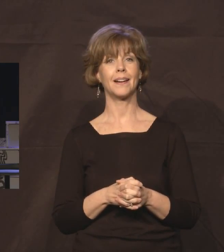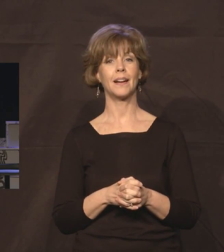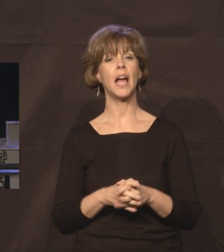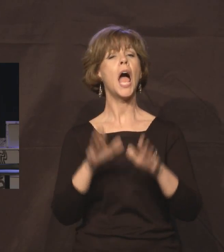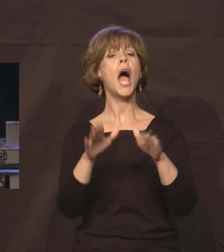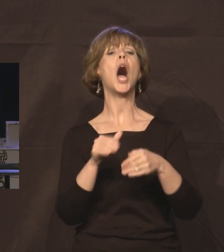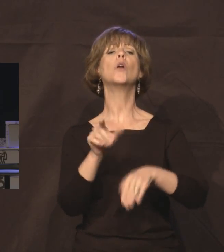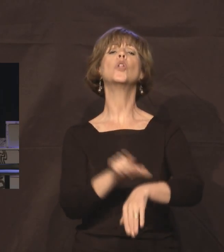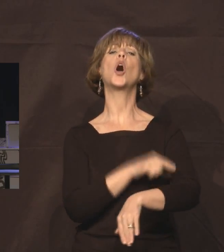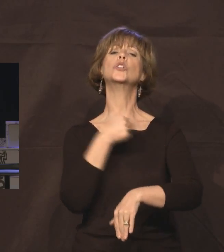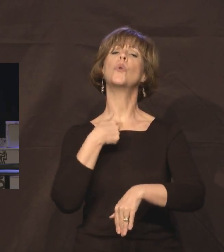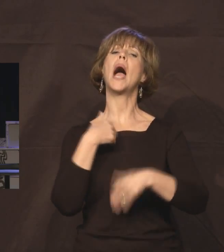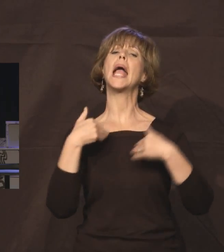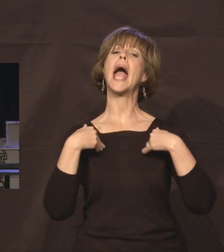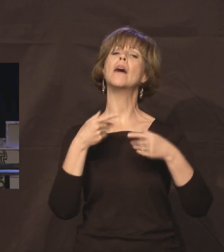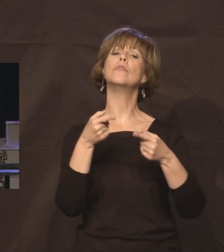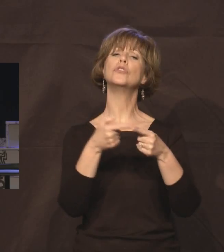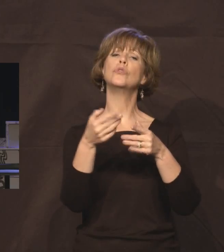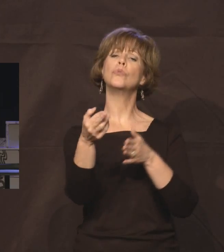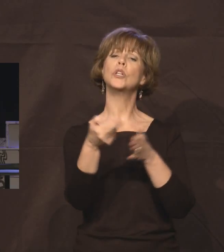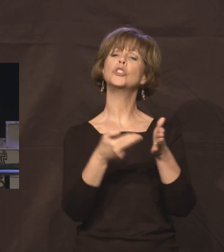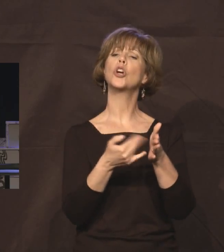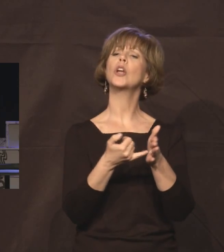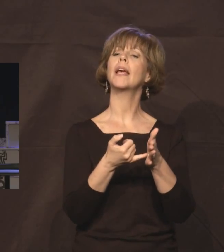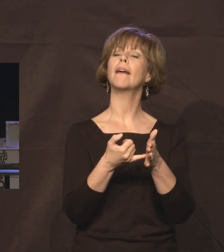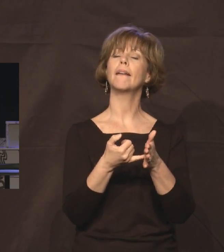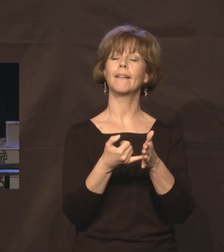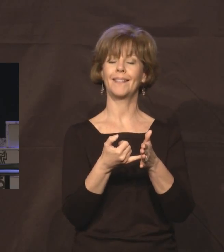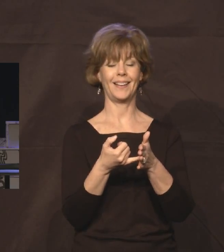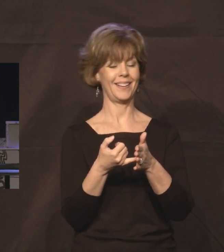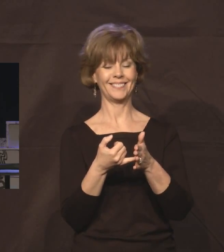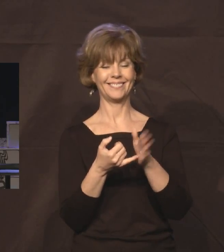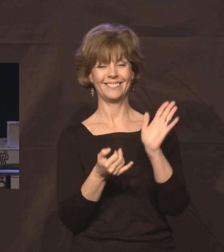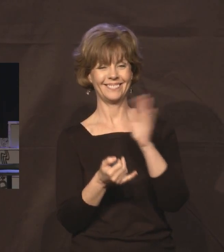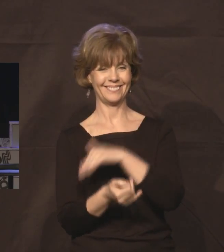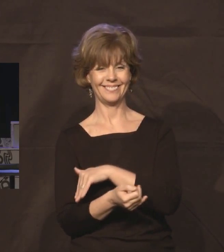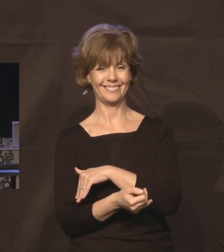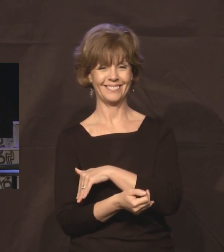it was comforting, right? She could get her old phone back. But I'll tell you, so like she